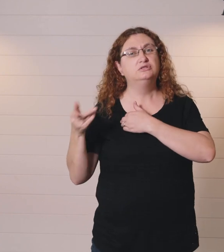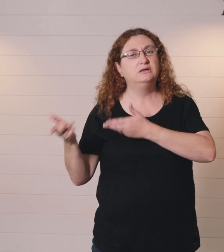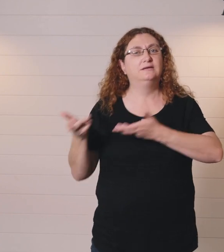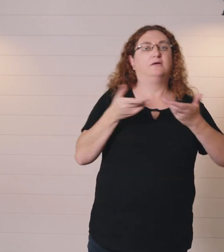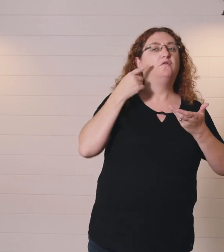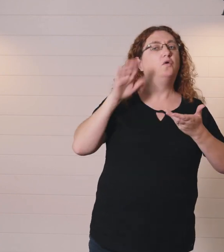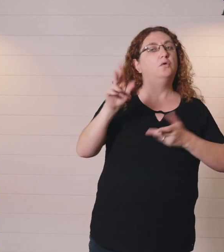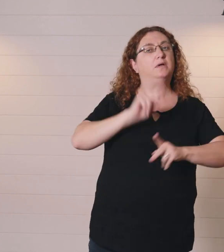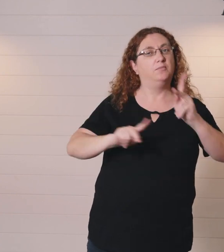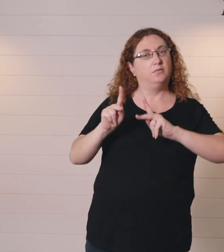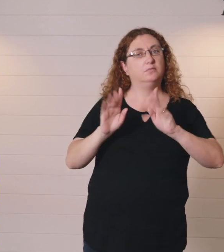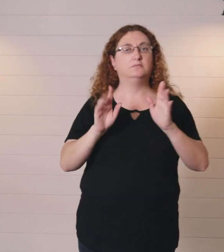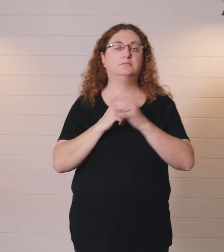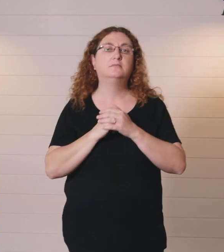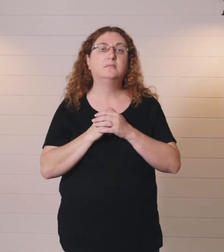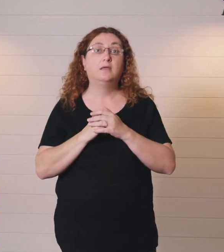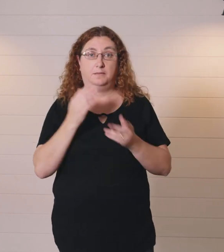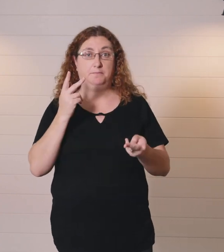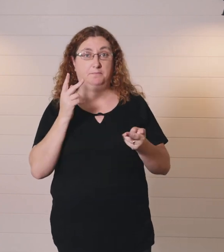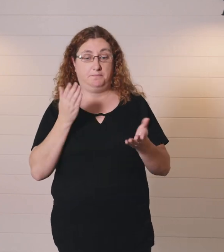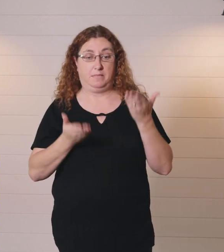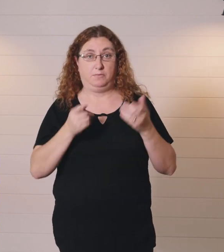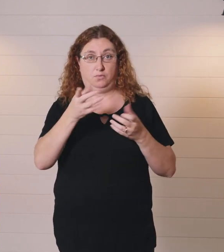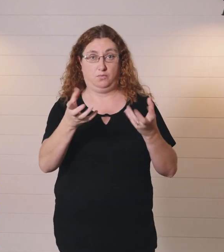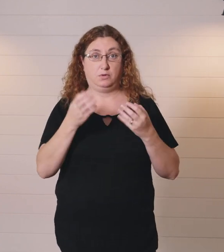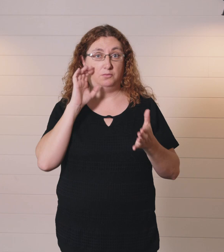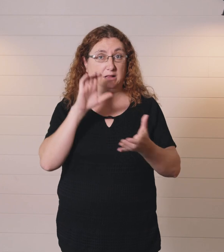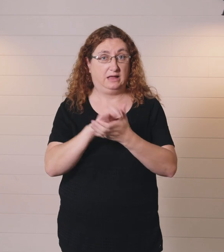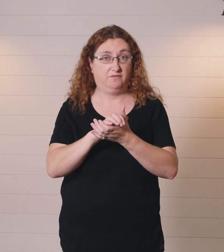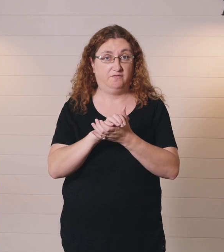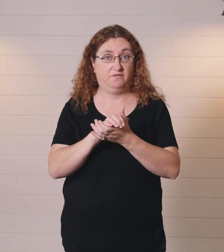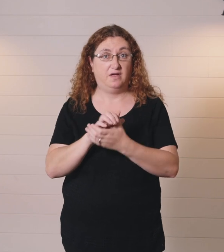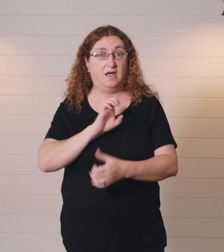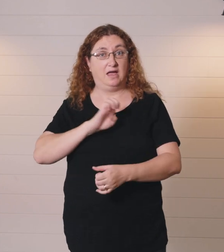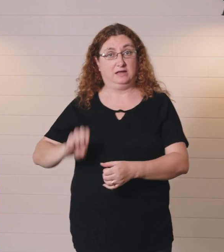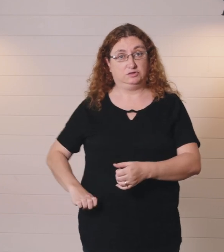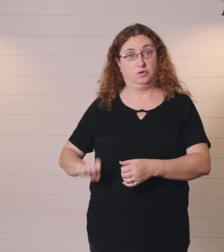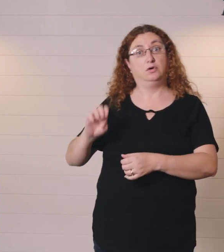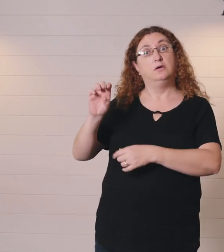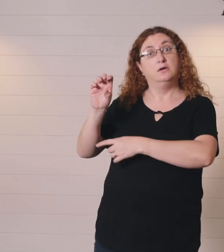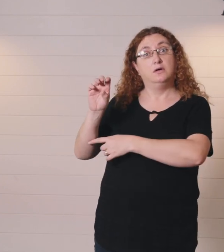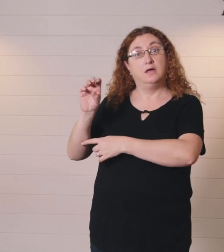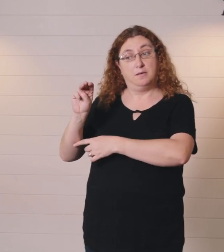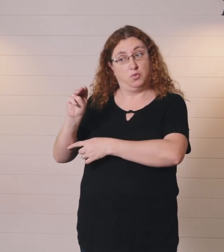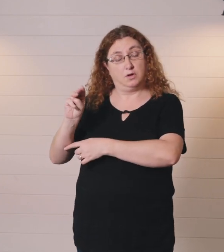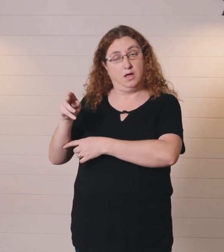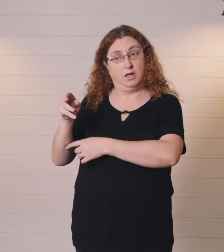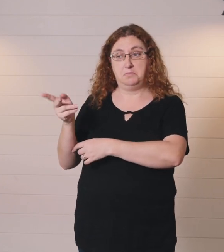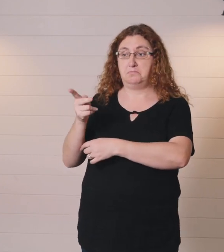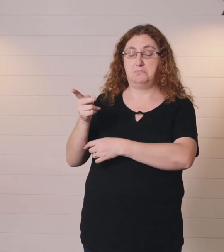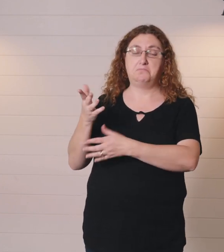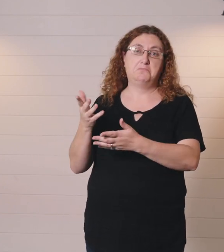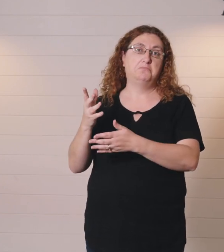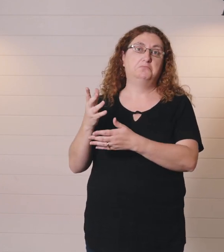Now, we might want to believe that Esther and Mordecai could have been saved from Haman's edict.